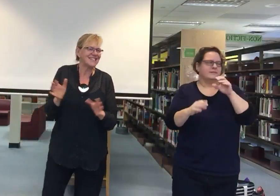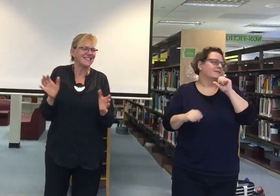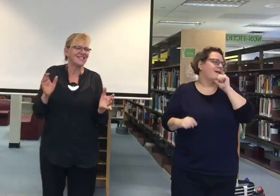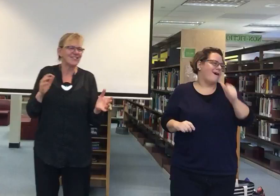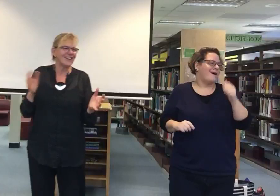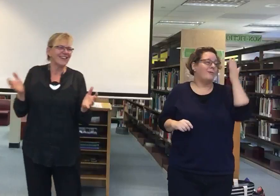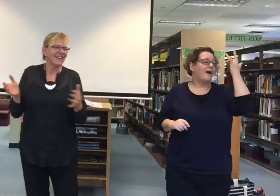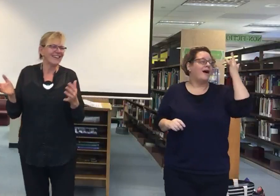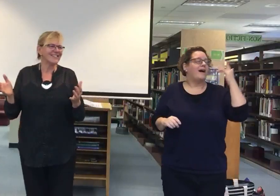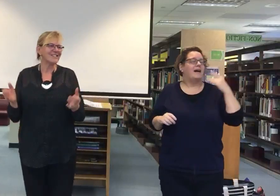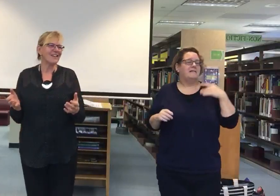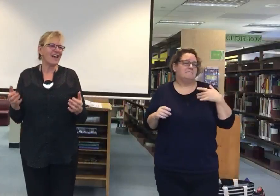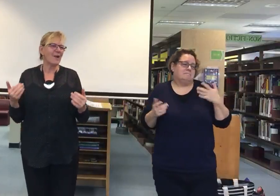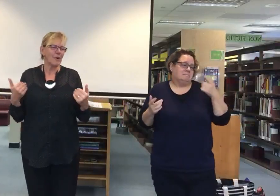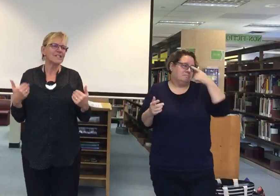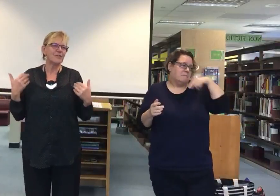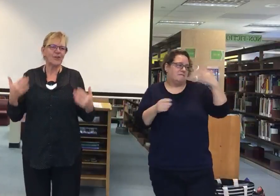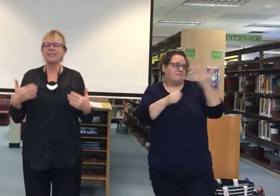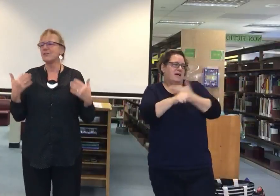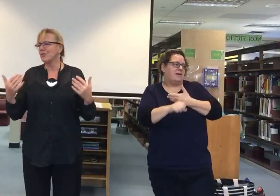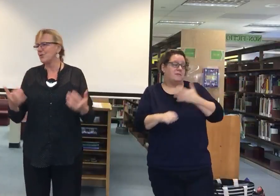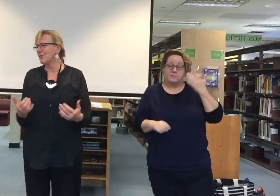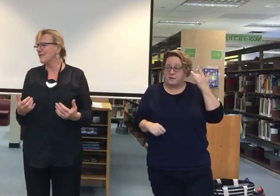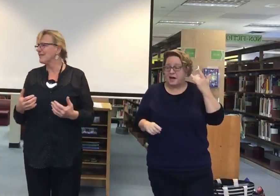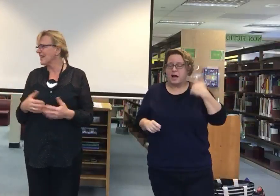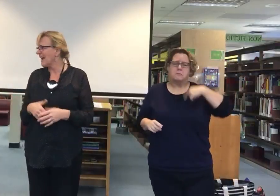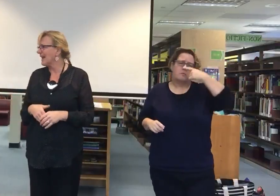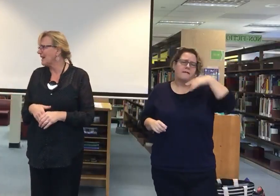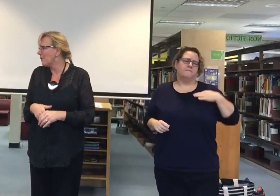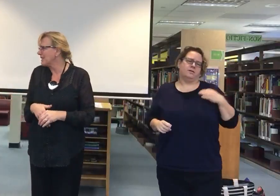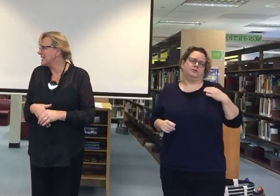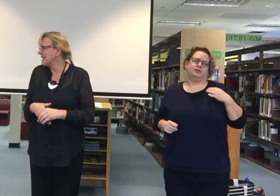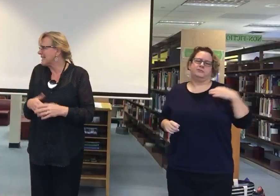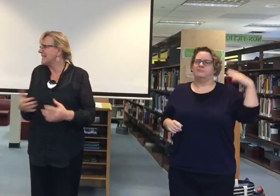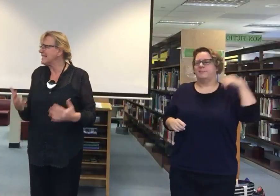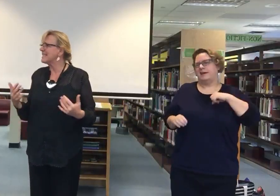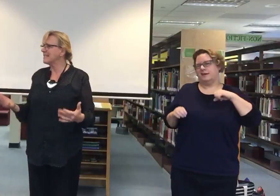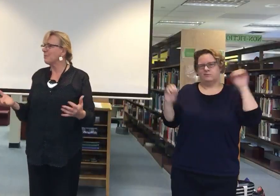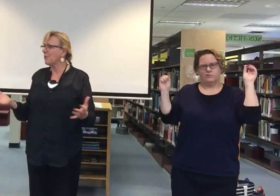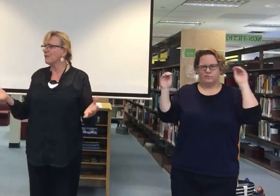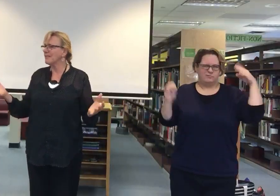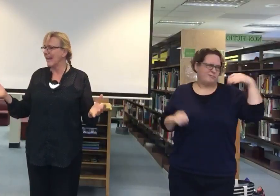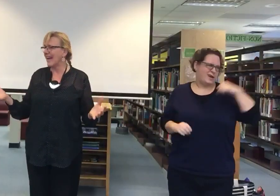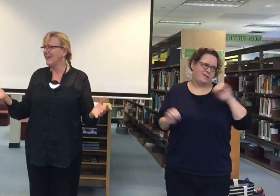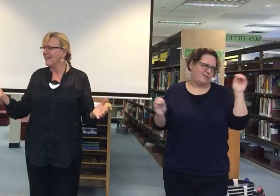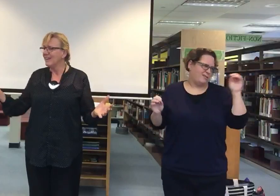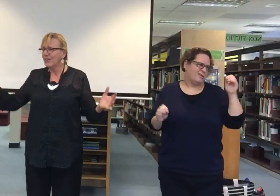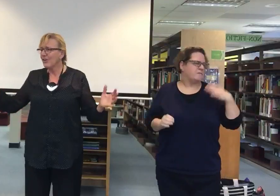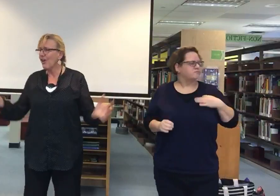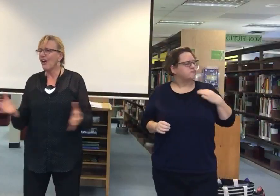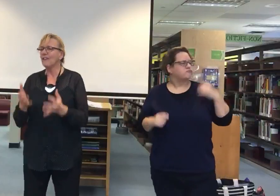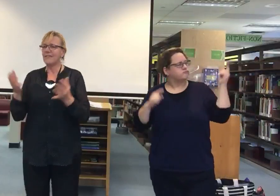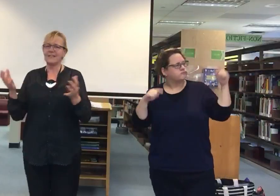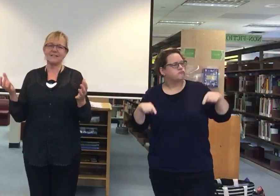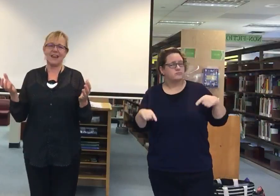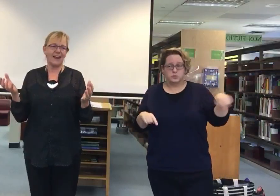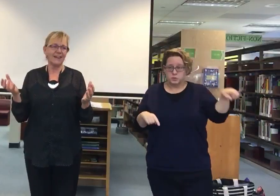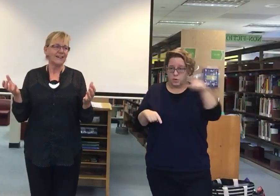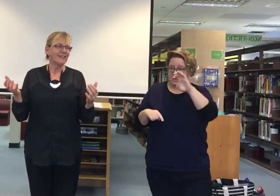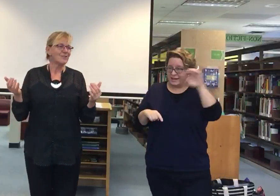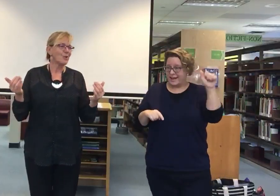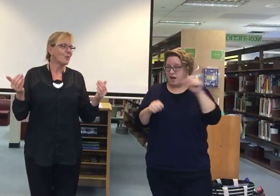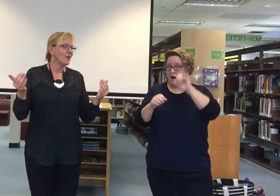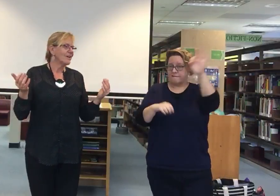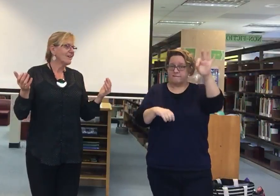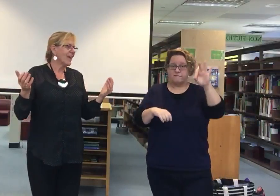because I wanted to volunteer to do this because I see this as an important day. You're all off this